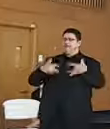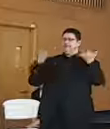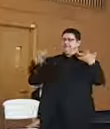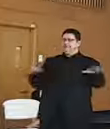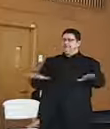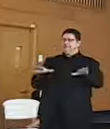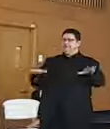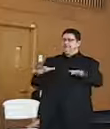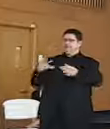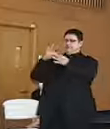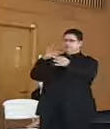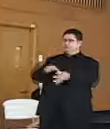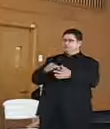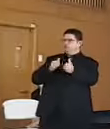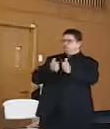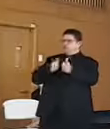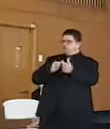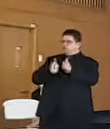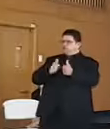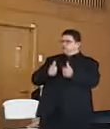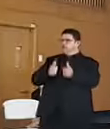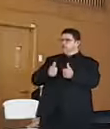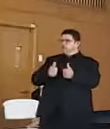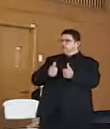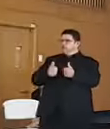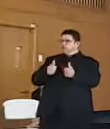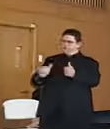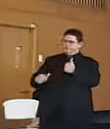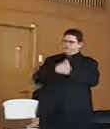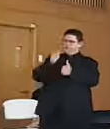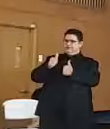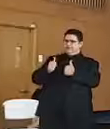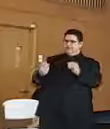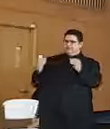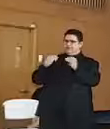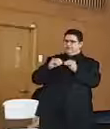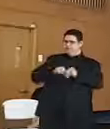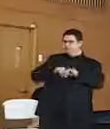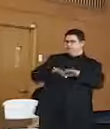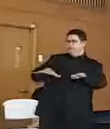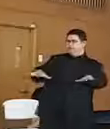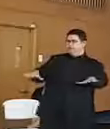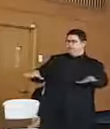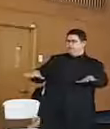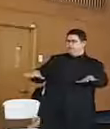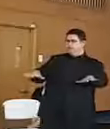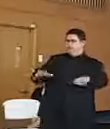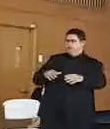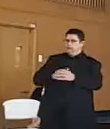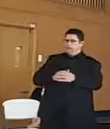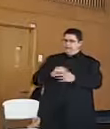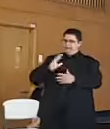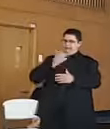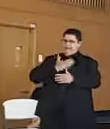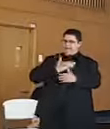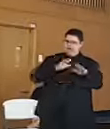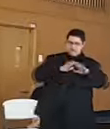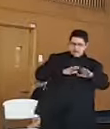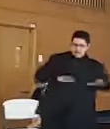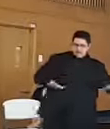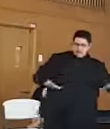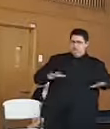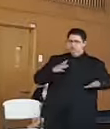sports are at risk for further spread of COVID-19 in our community and put our kids, put our